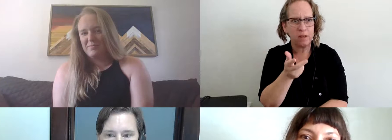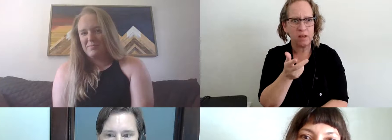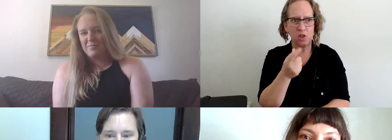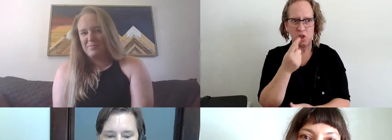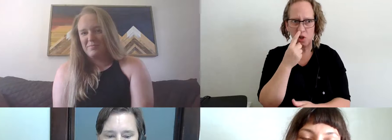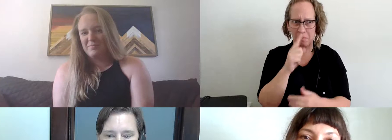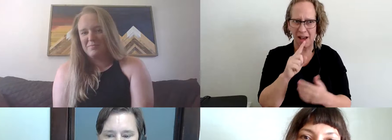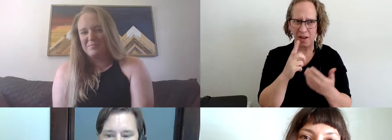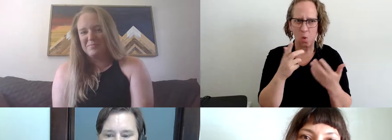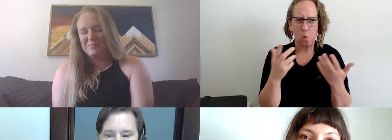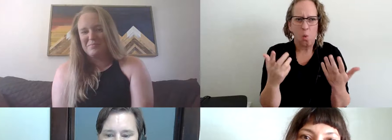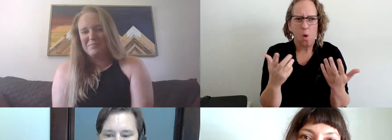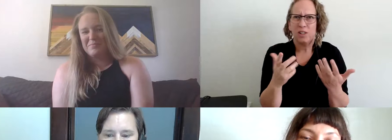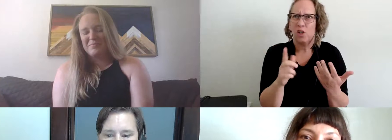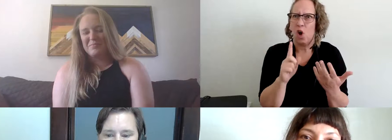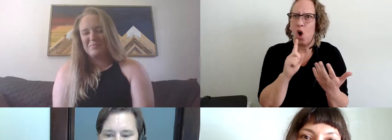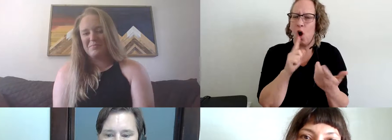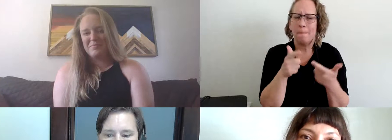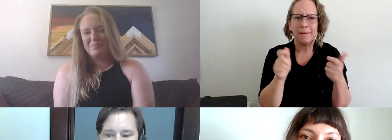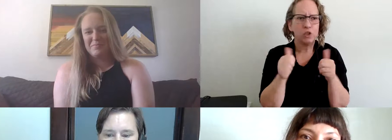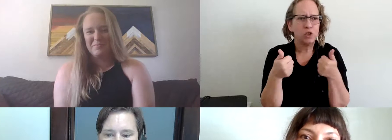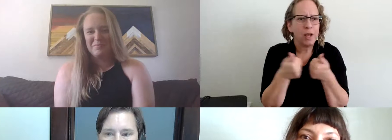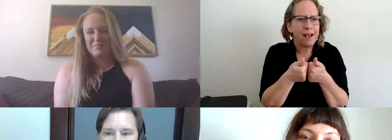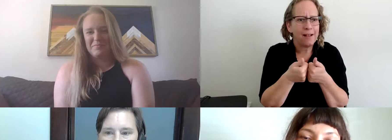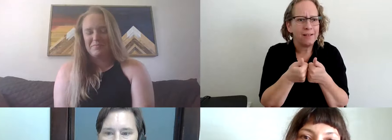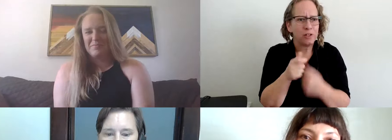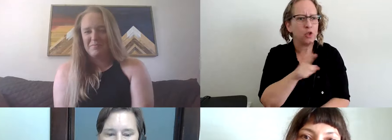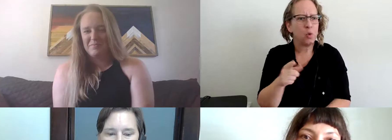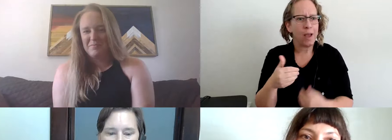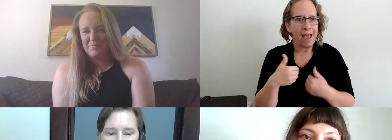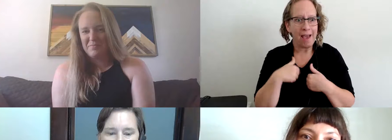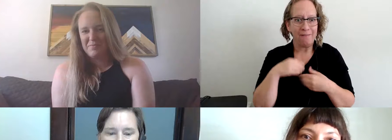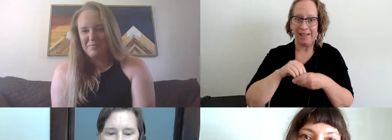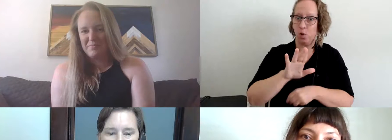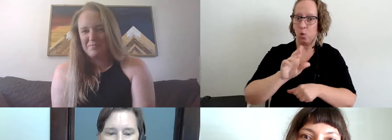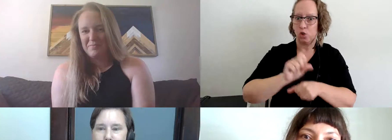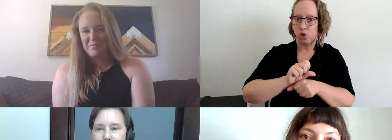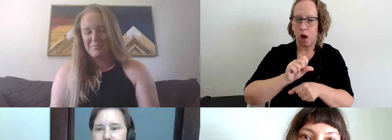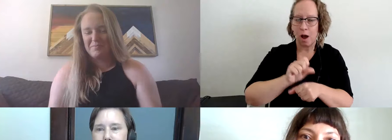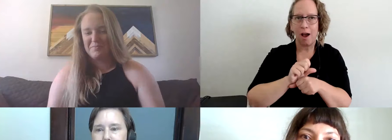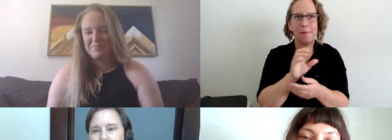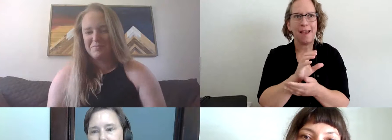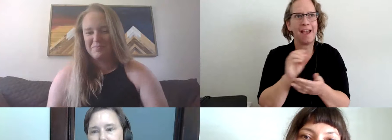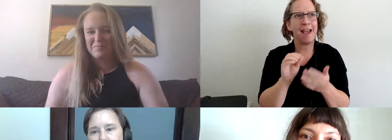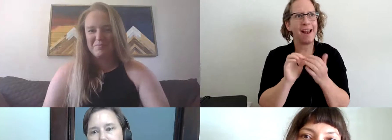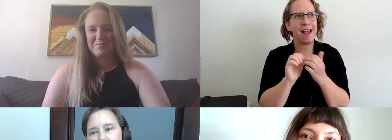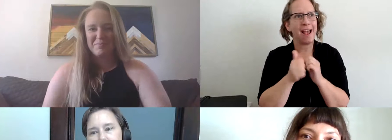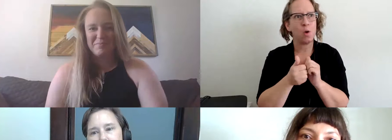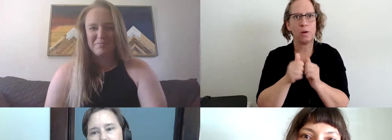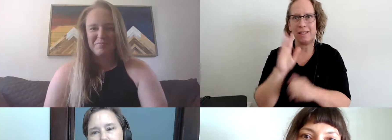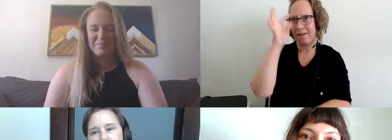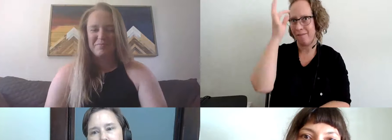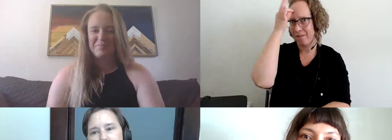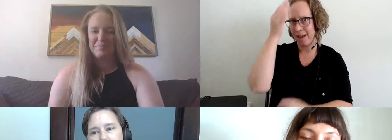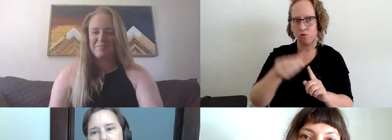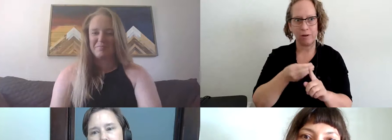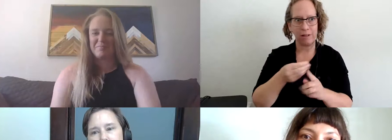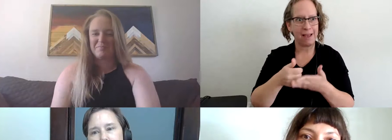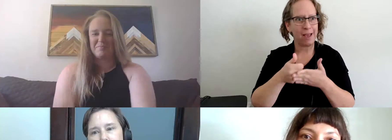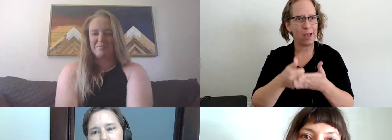identify what are the biggest challenges that you have in your job and how does Fed Relay help